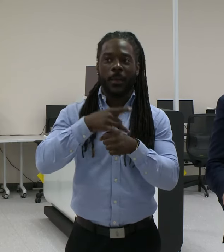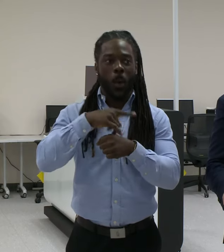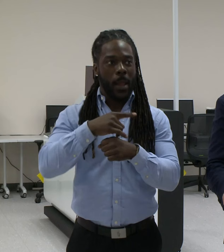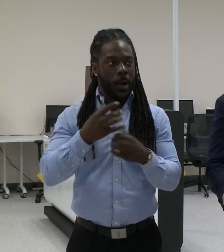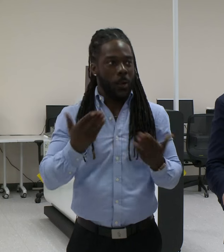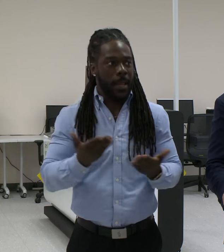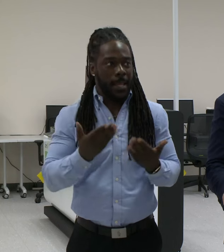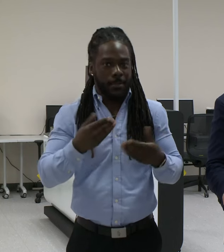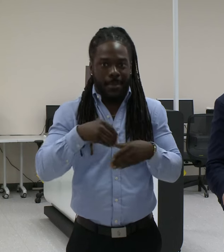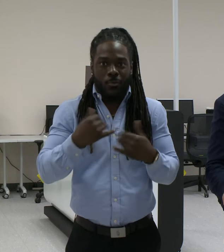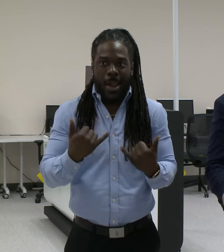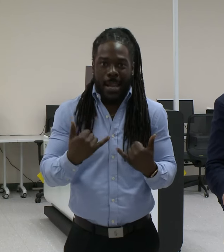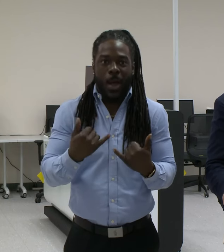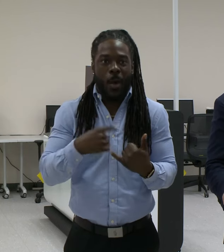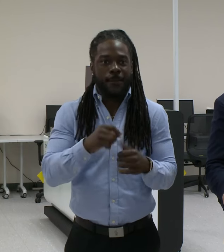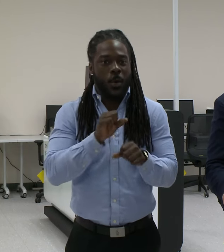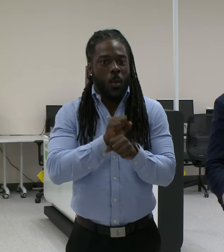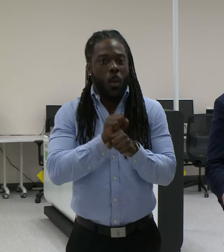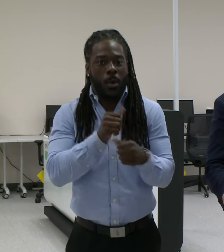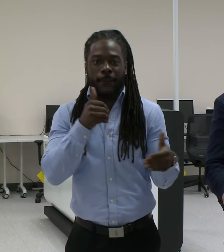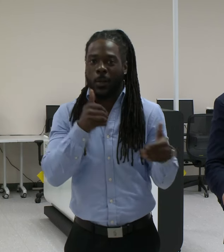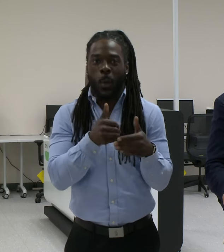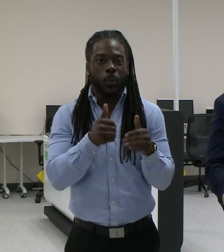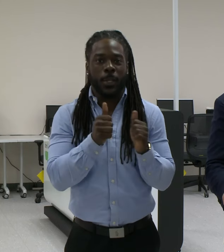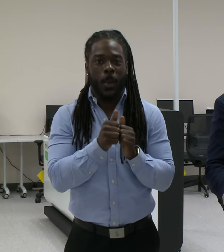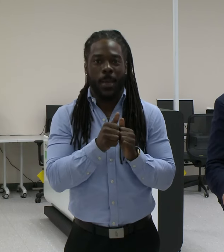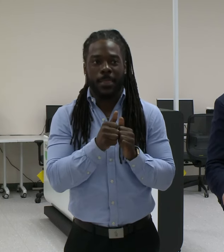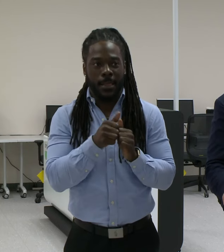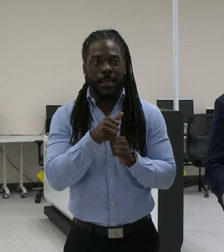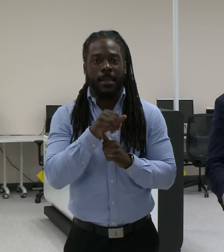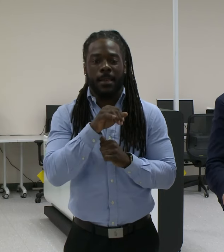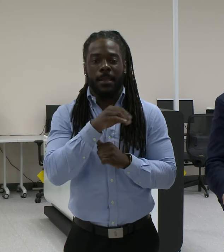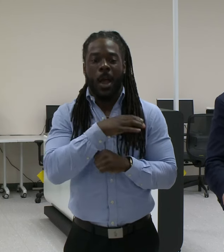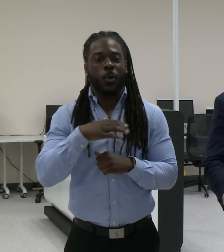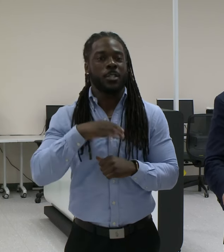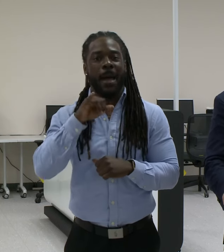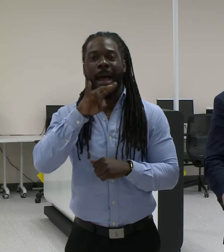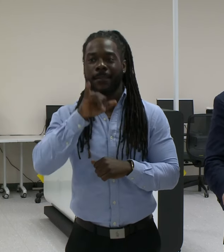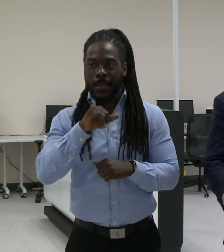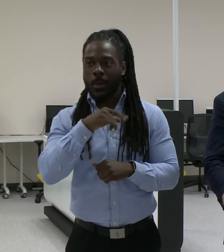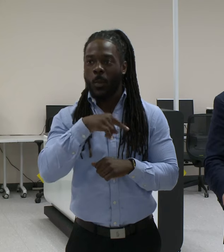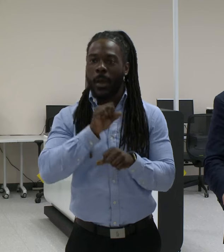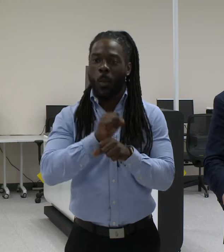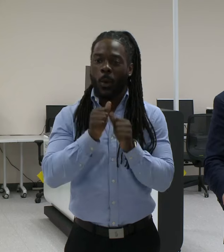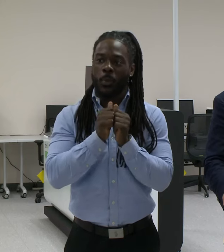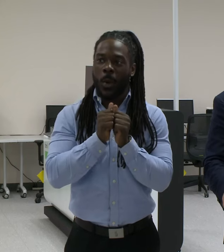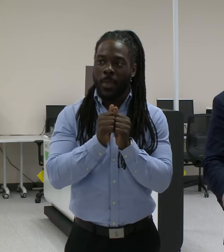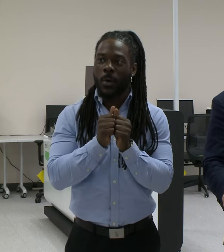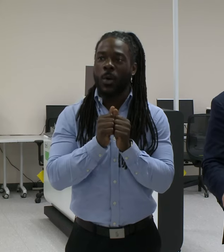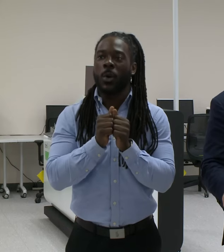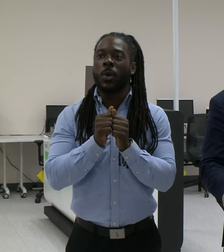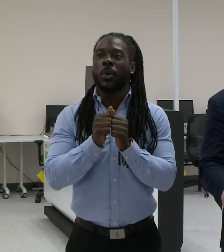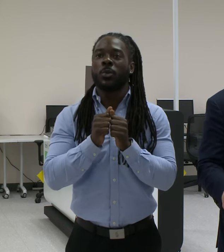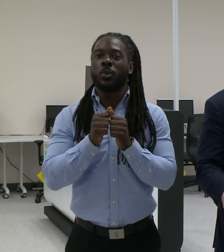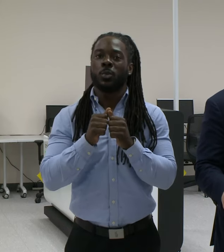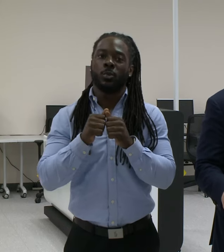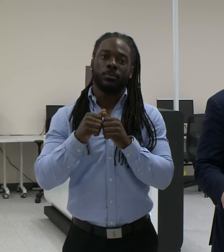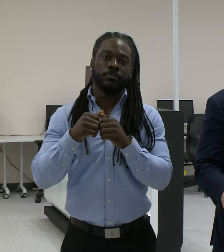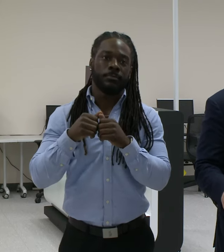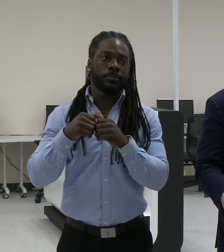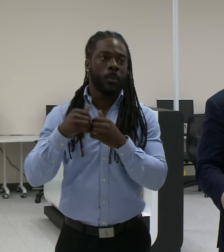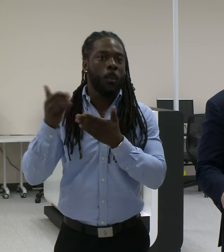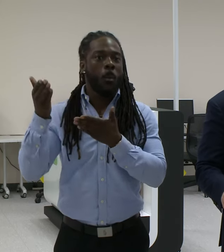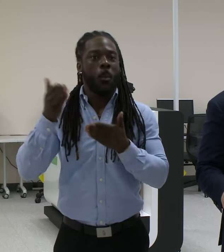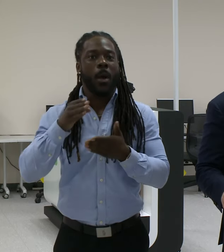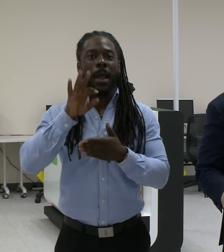in. And I've worked very closely with Congressman Ivey. We worked together to bring the FBI